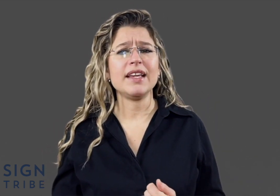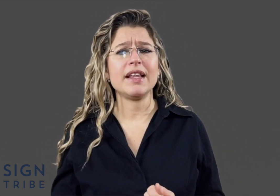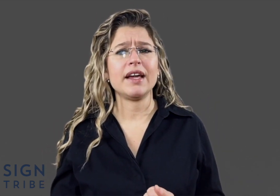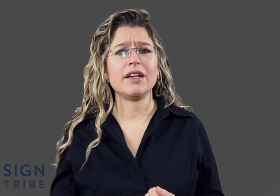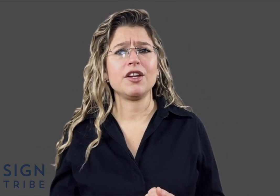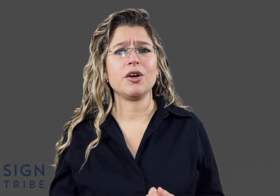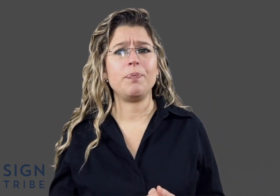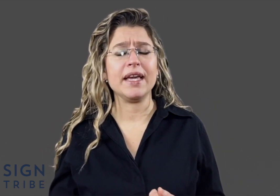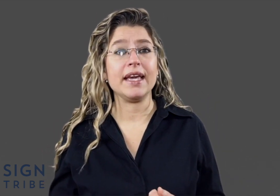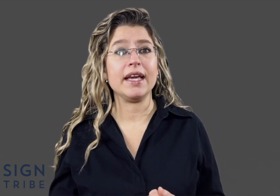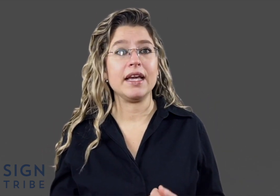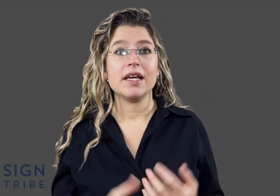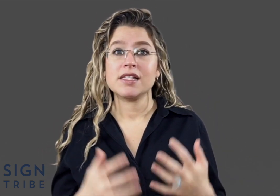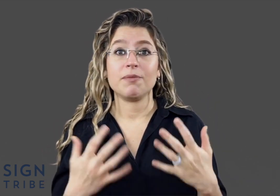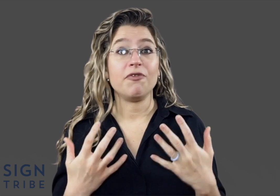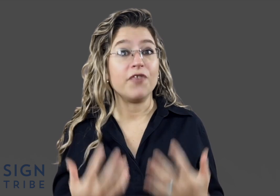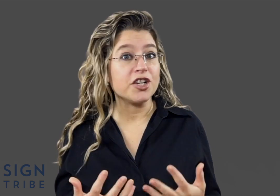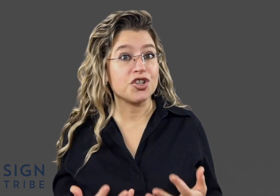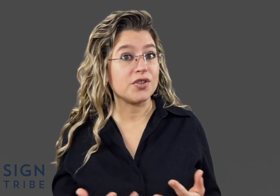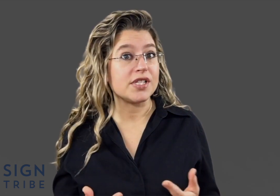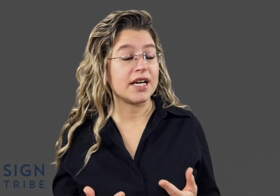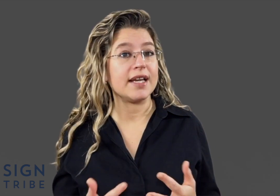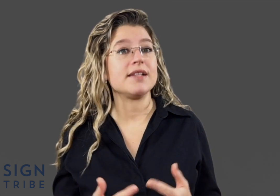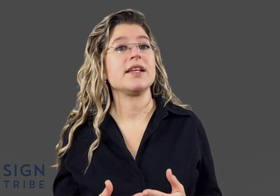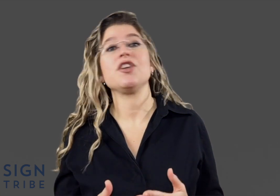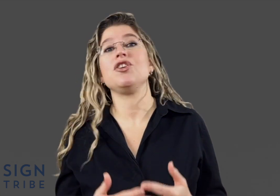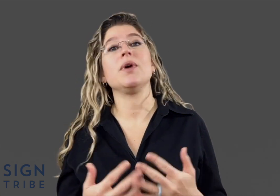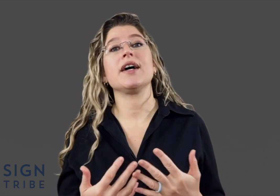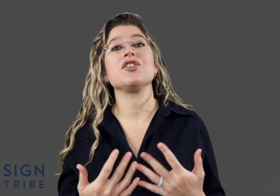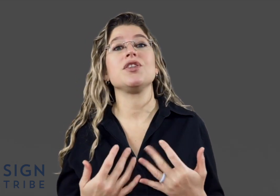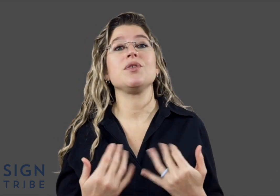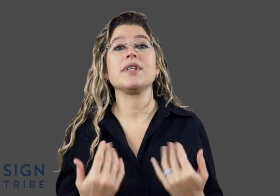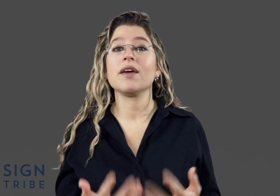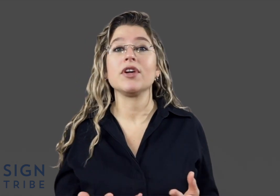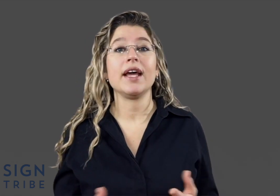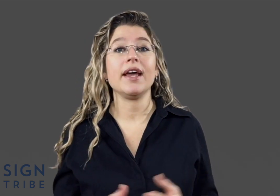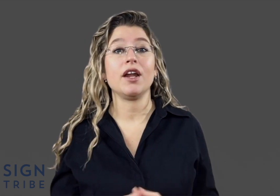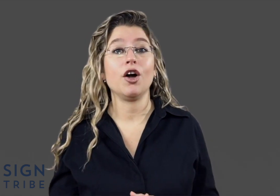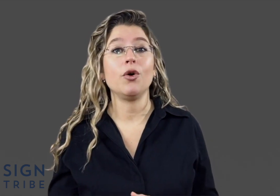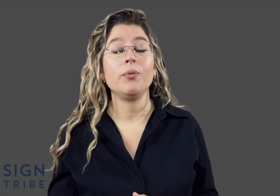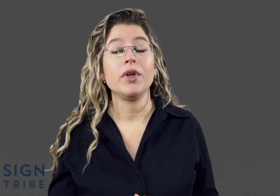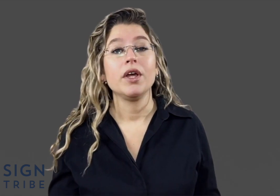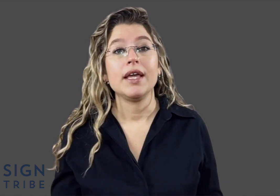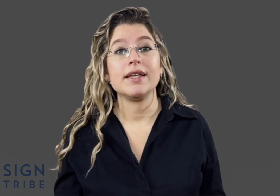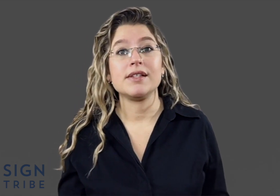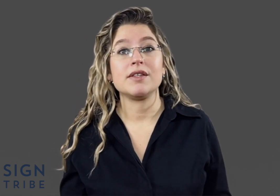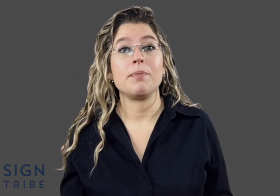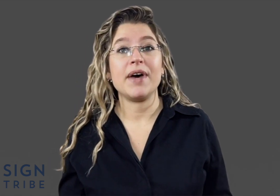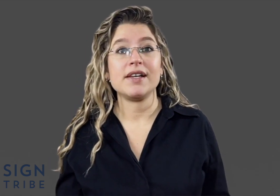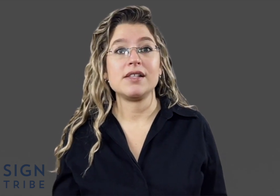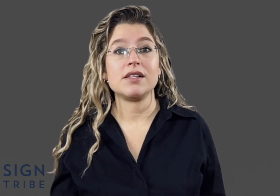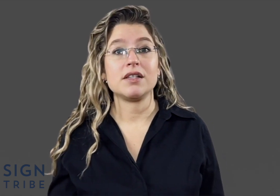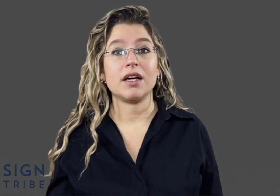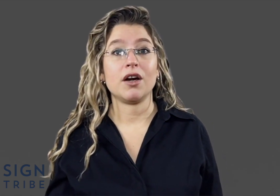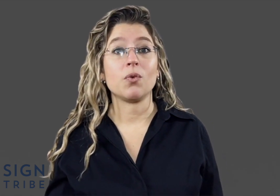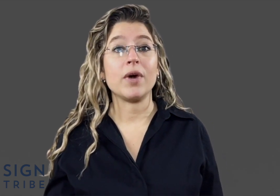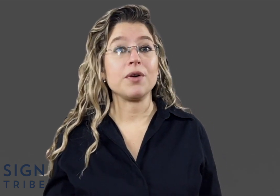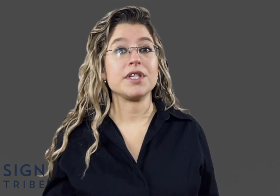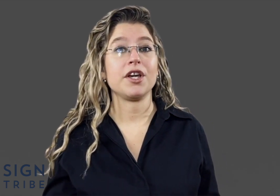that, picking some functional signs that you guys use every day at home is the best route to go